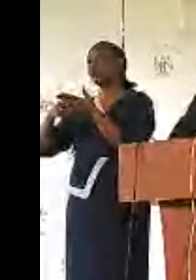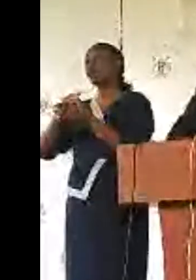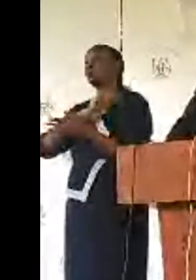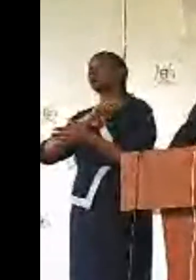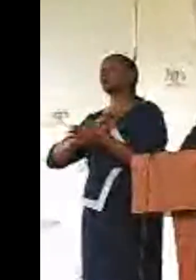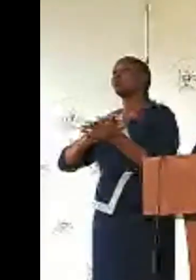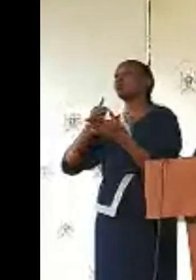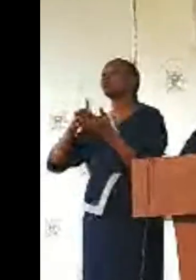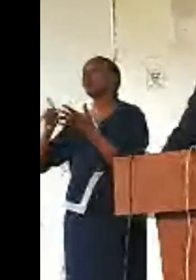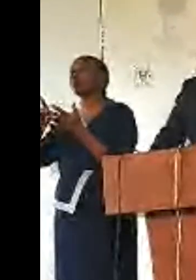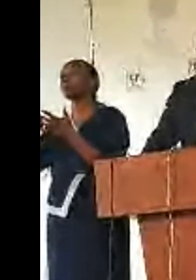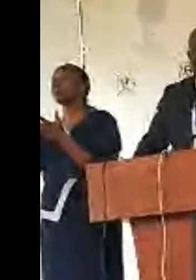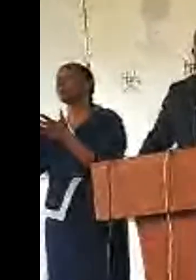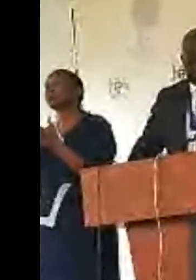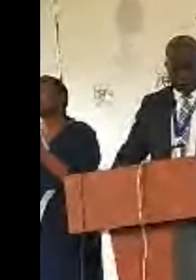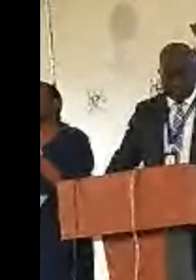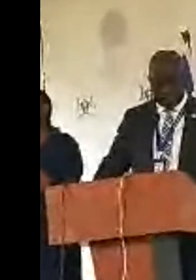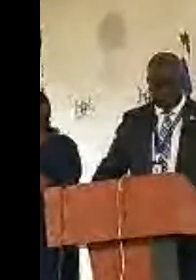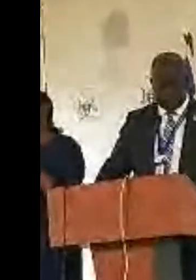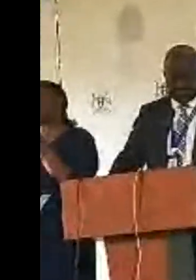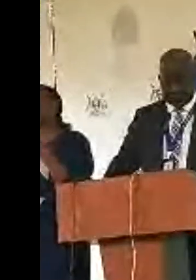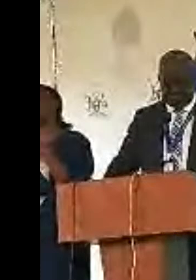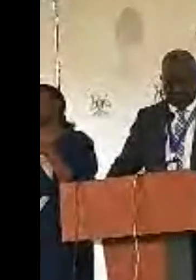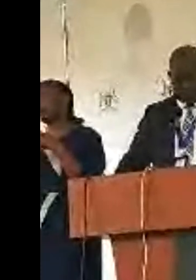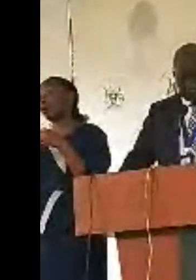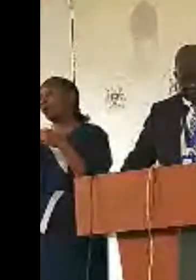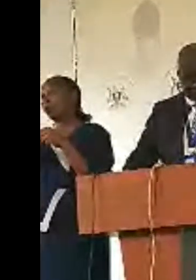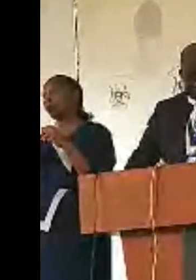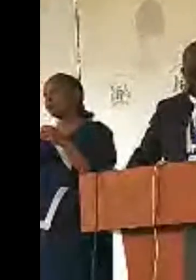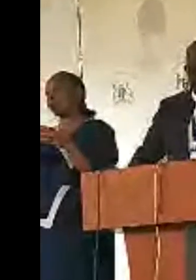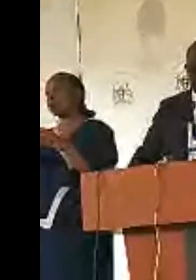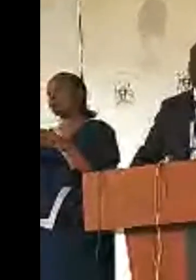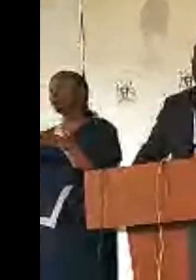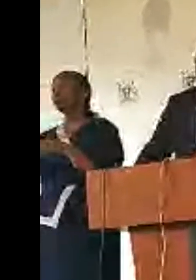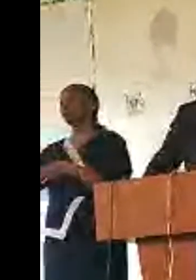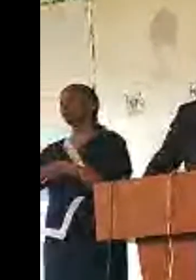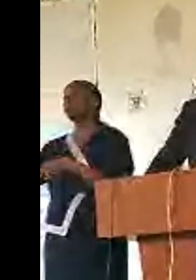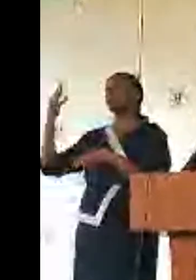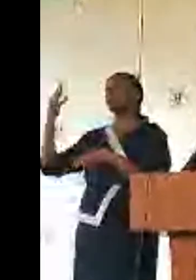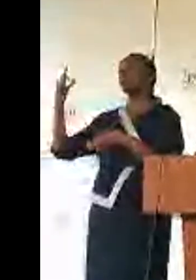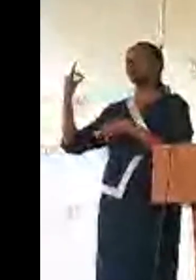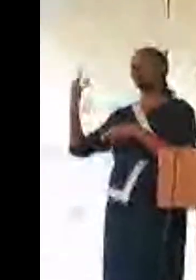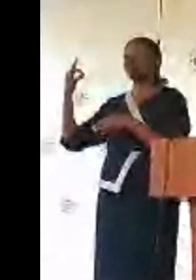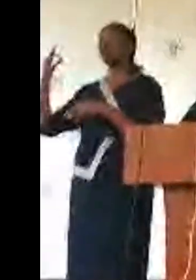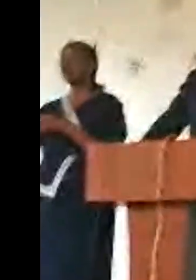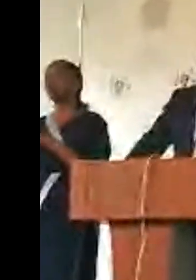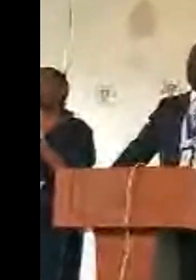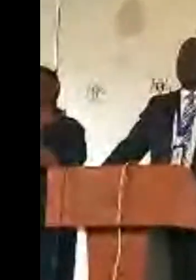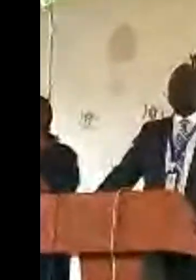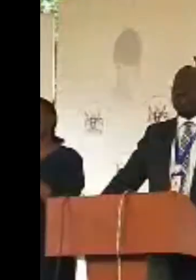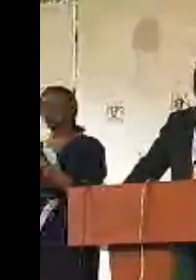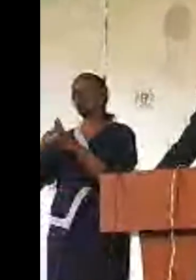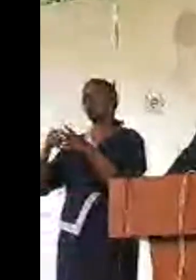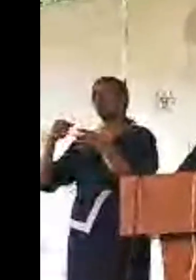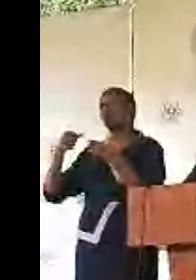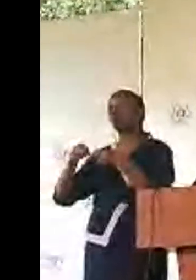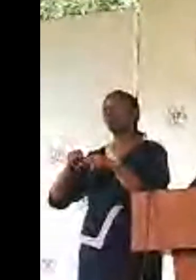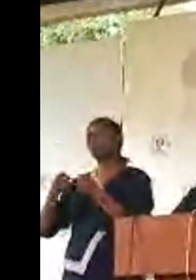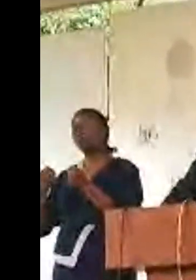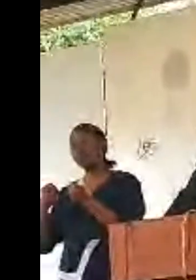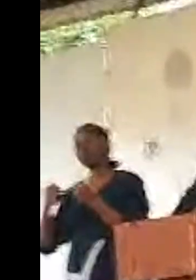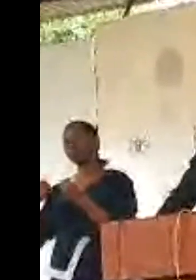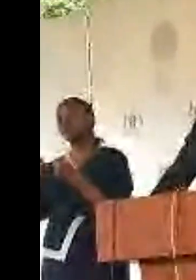to the UNEB Act, Cap 259, Section 33, it is an offense to